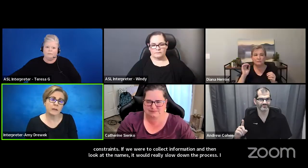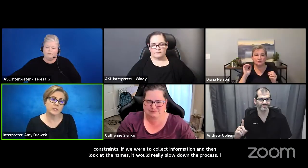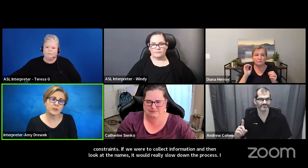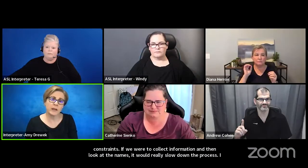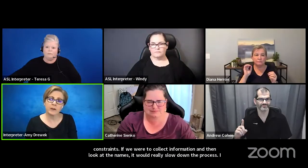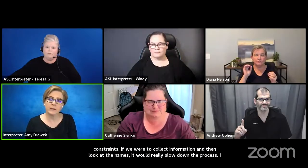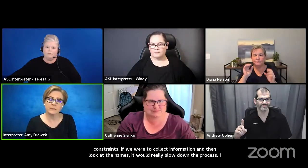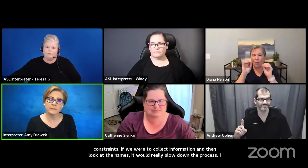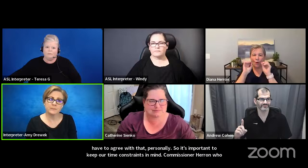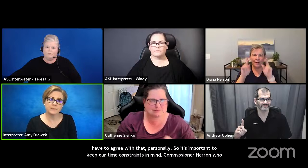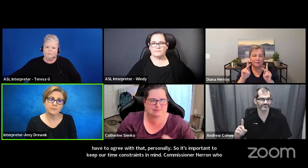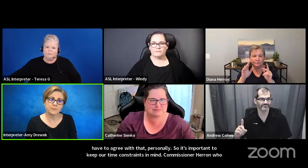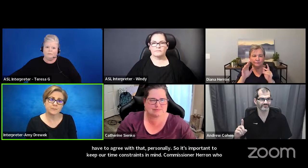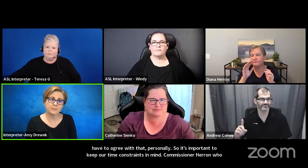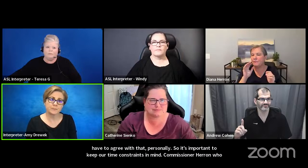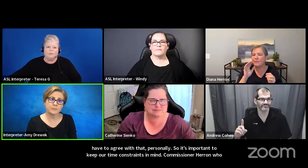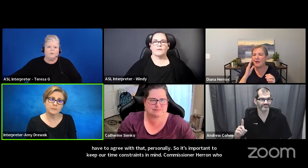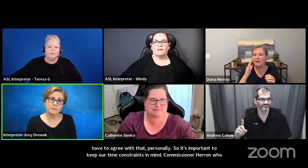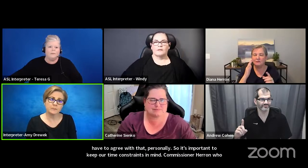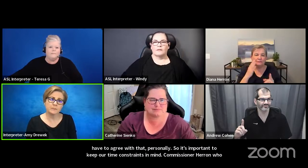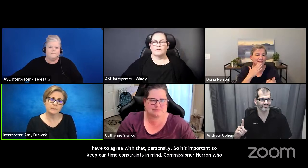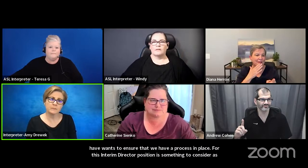brings us back to the point. Commissioner Herron.